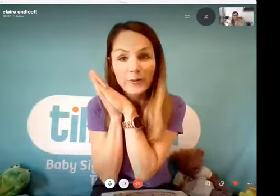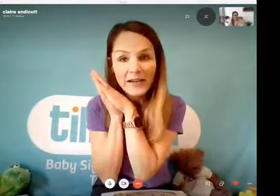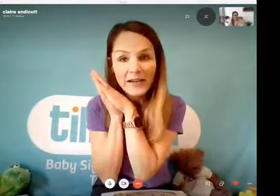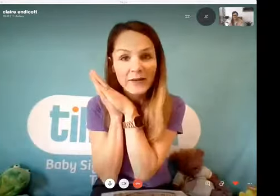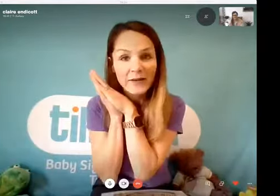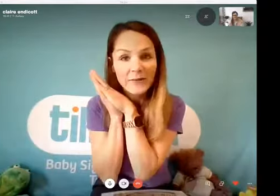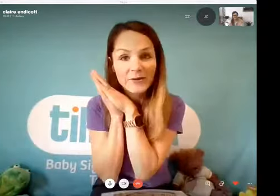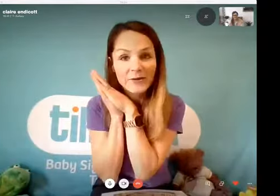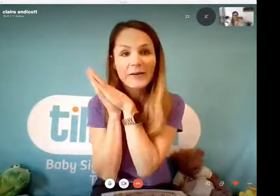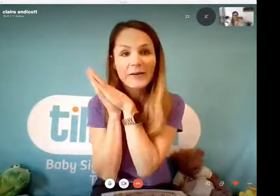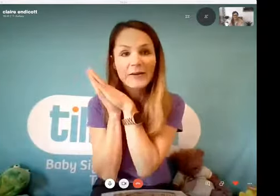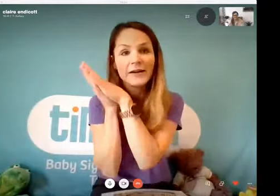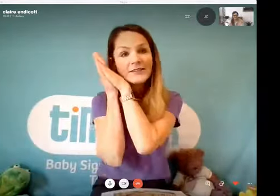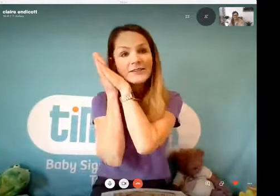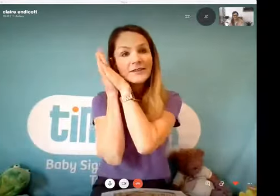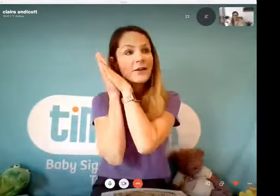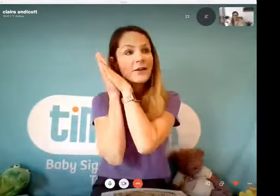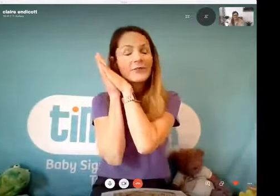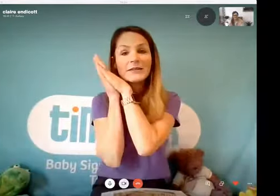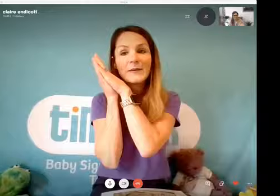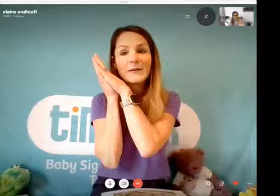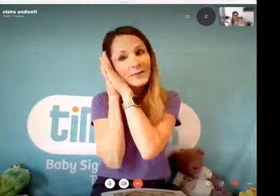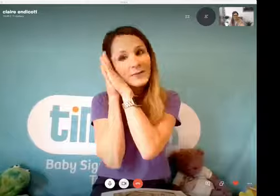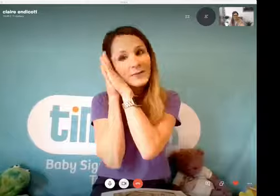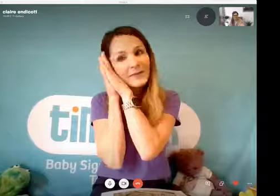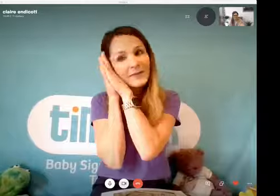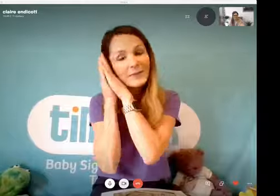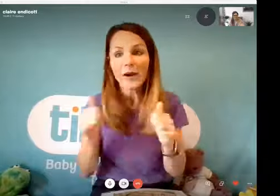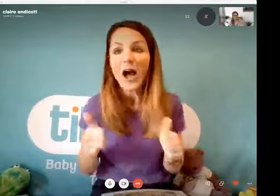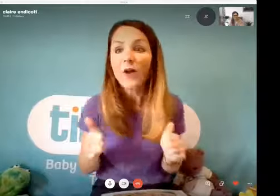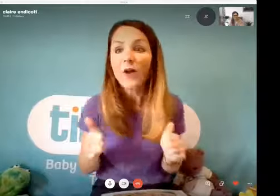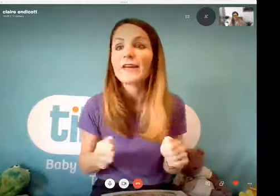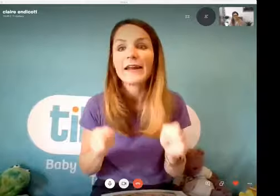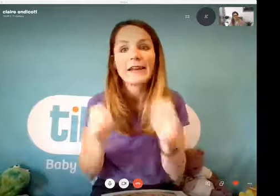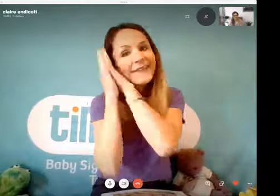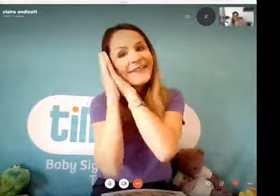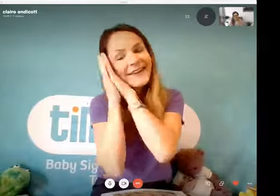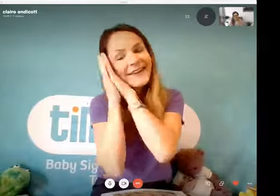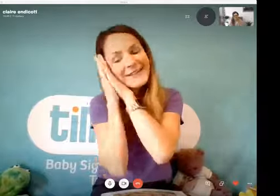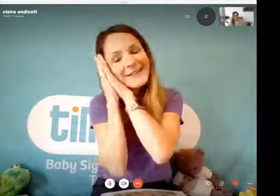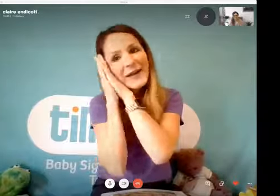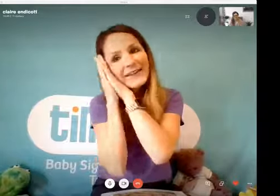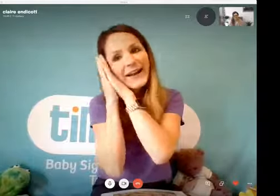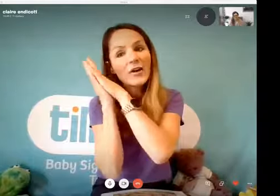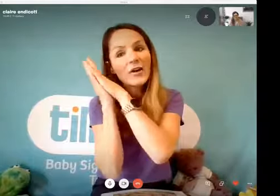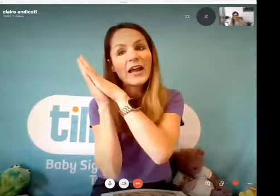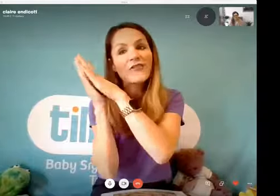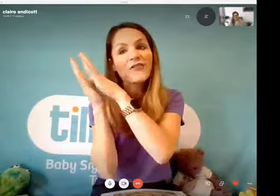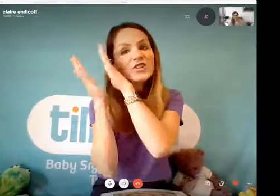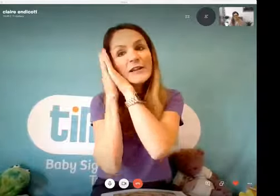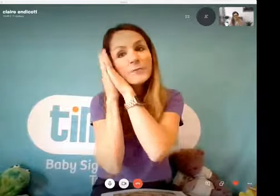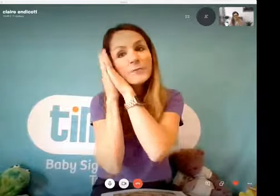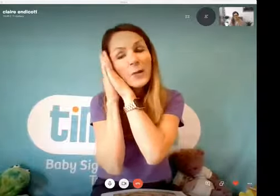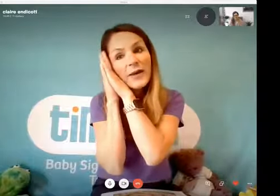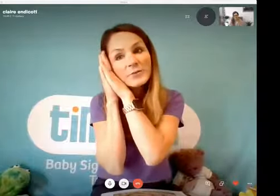we hope. I don't know if everybody's baby is doing that, but hopefully they are sleeping. Okay, officially, bed with your eyes